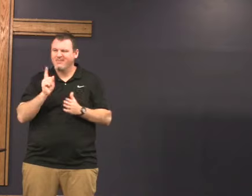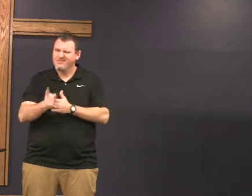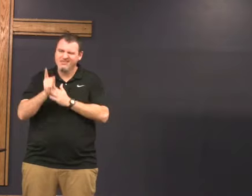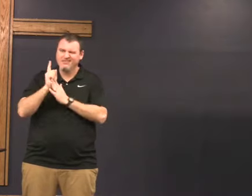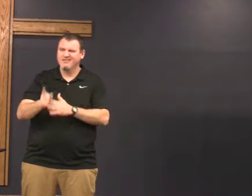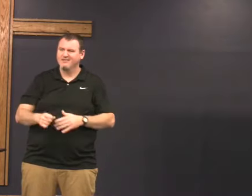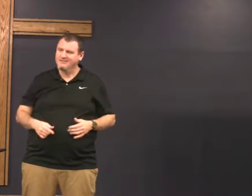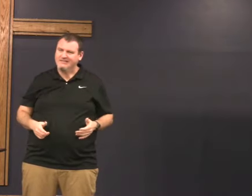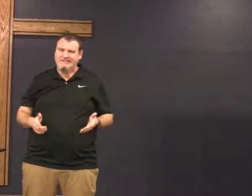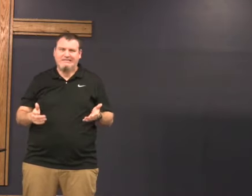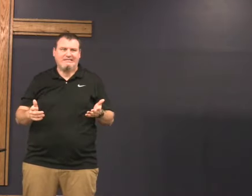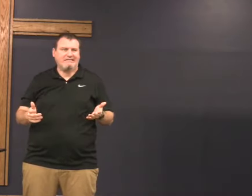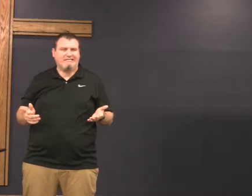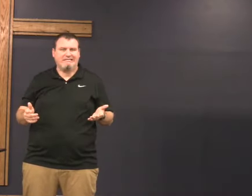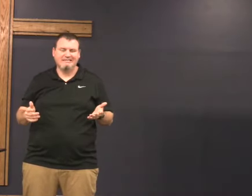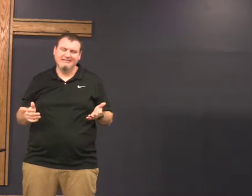Just like that, in an instant.